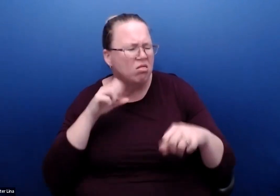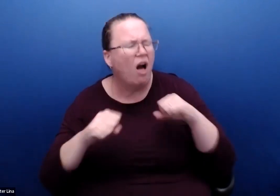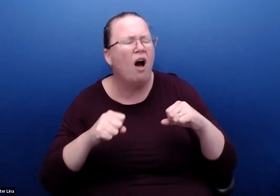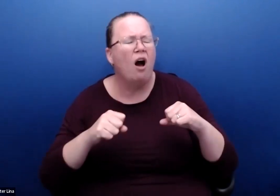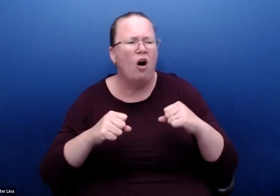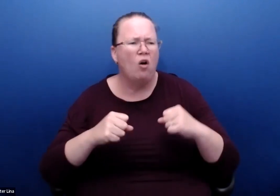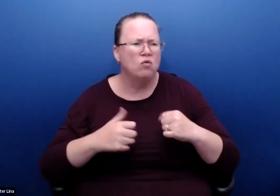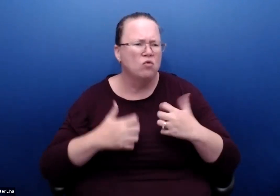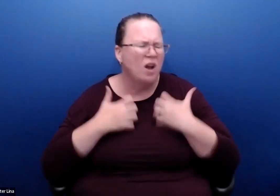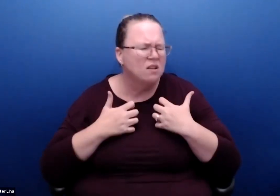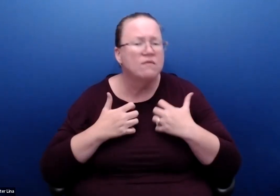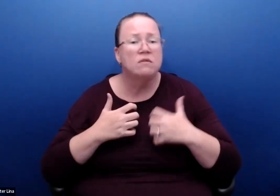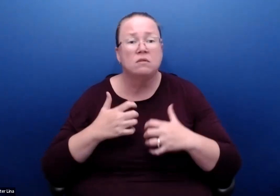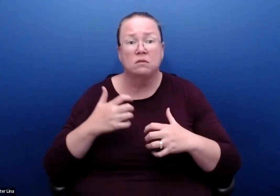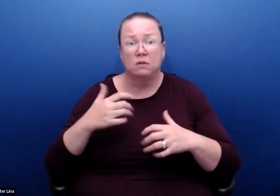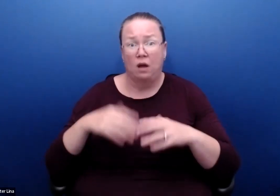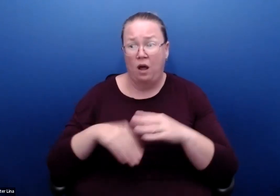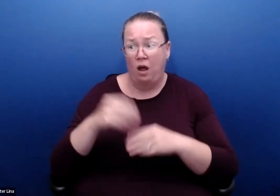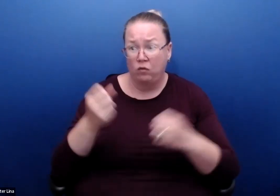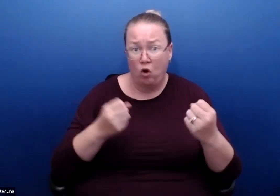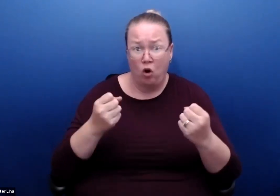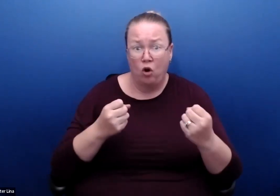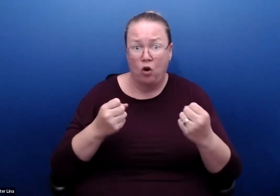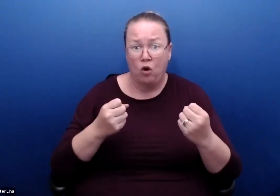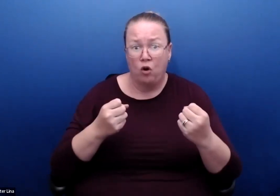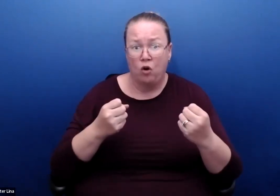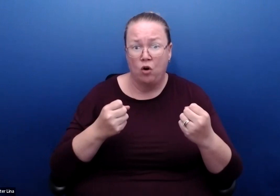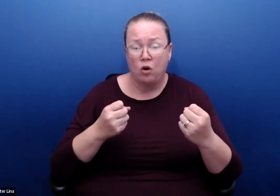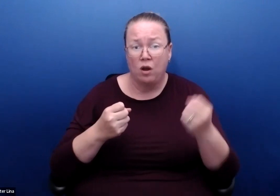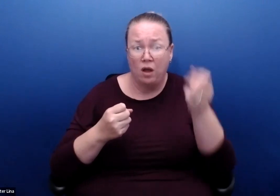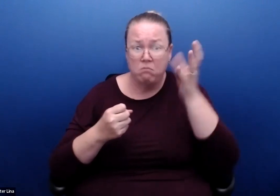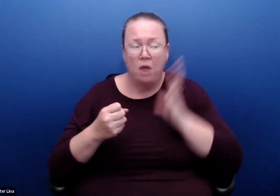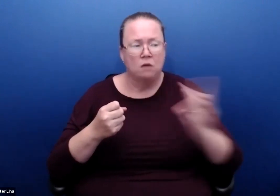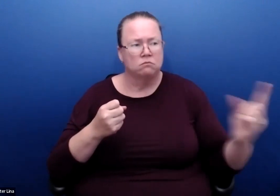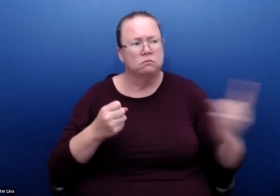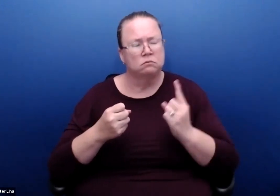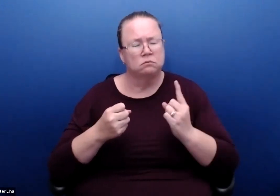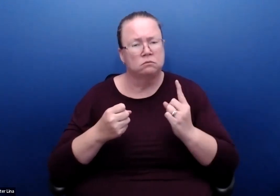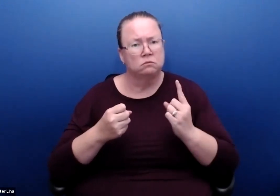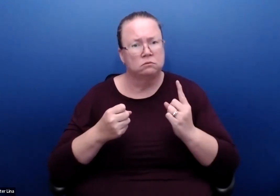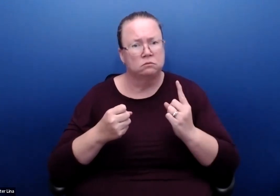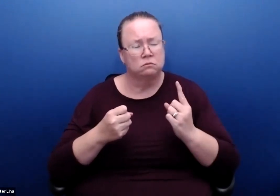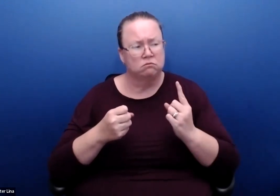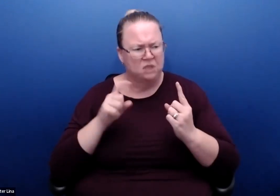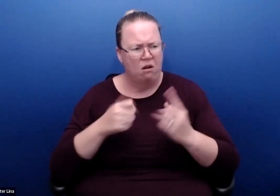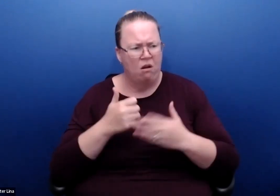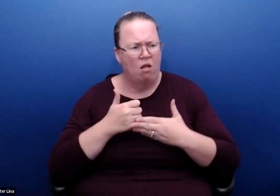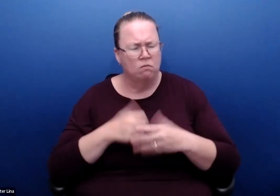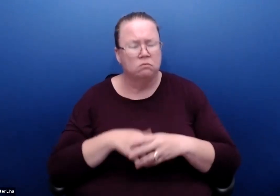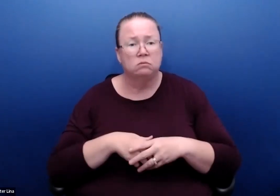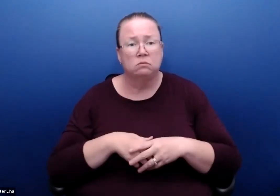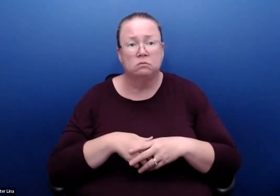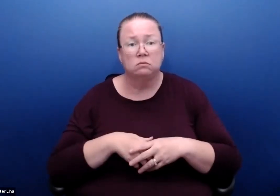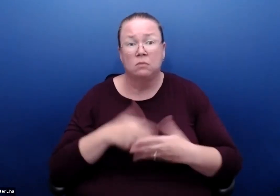and aggressive. As I got out of my car, this man approaches me and he asks if I need help.